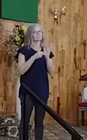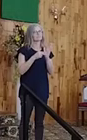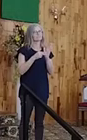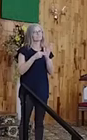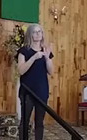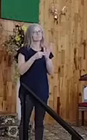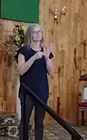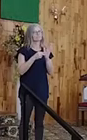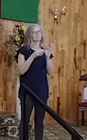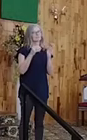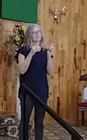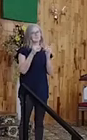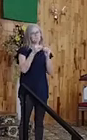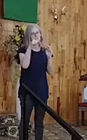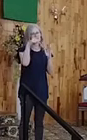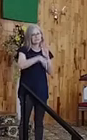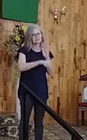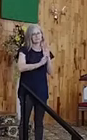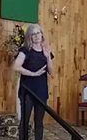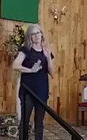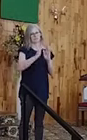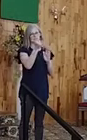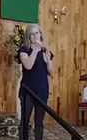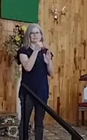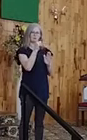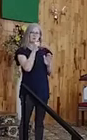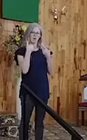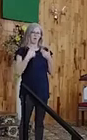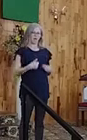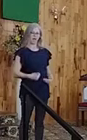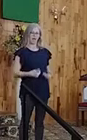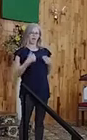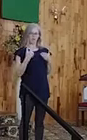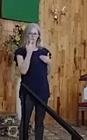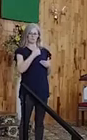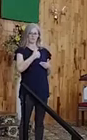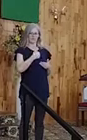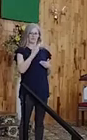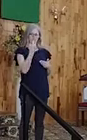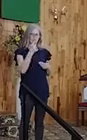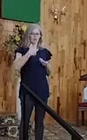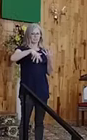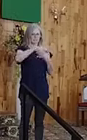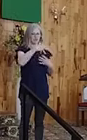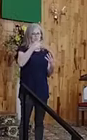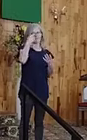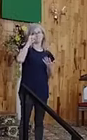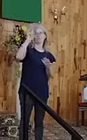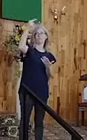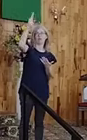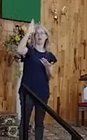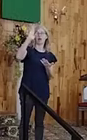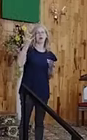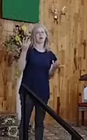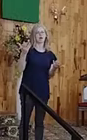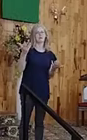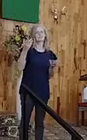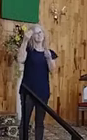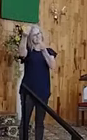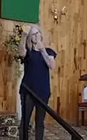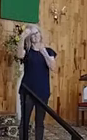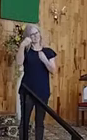to understand who we are for ourselves, for one another, and for God. God kind of gives